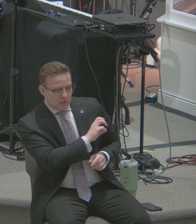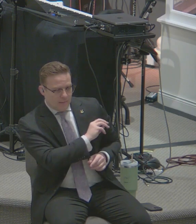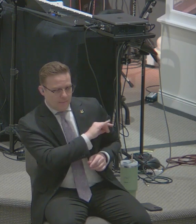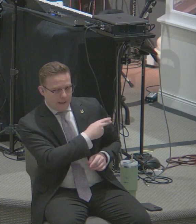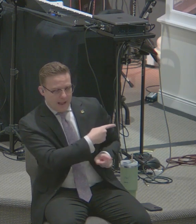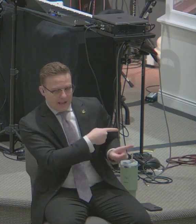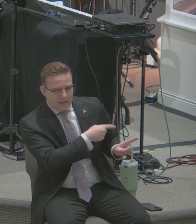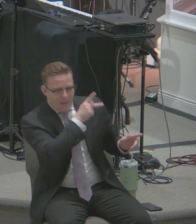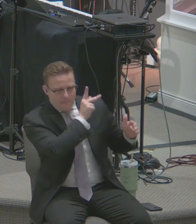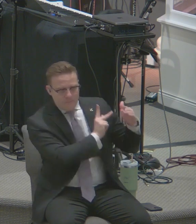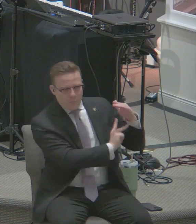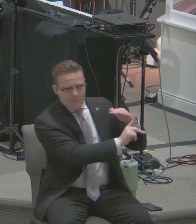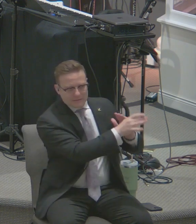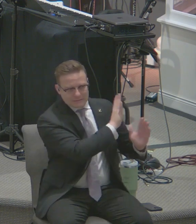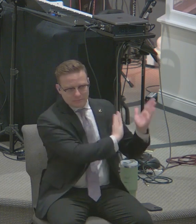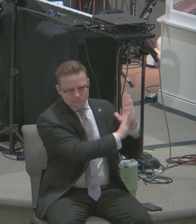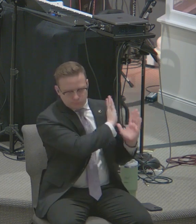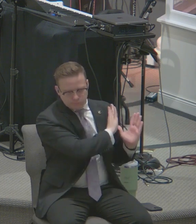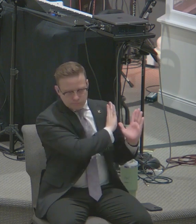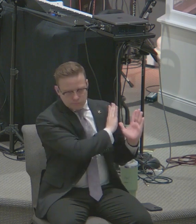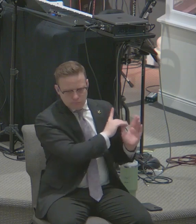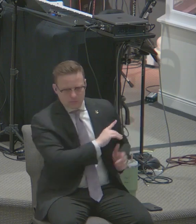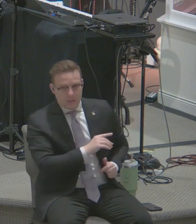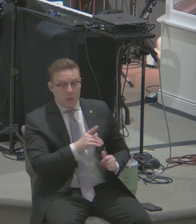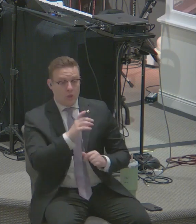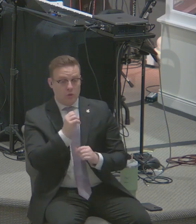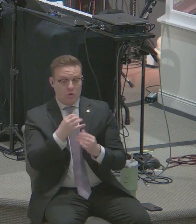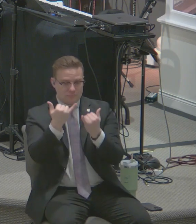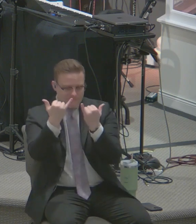So that we no longer be children.